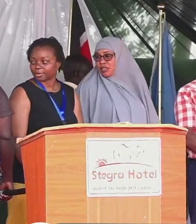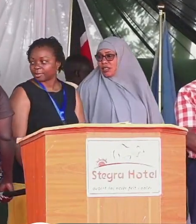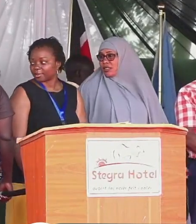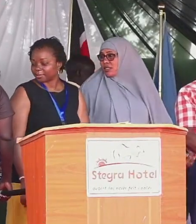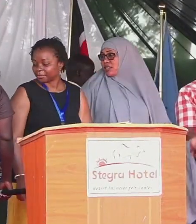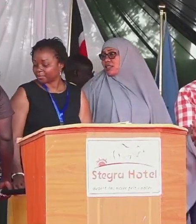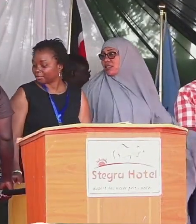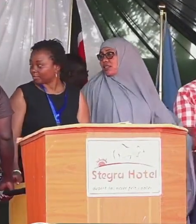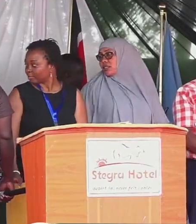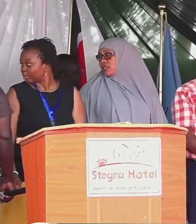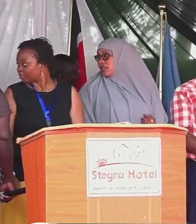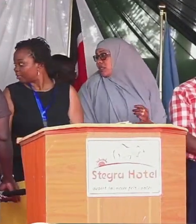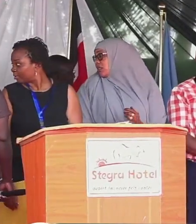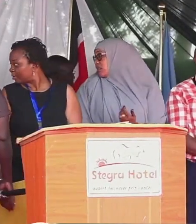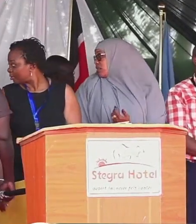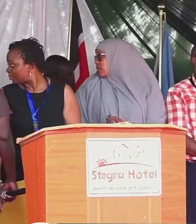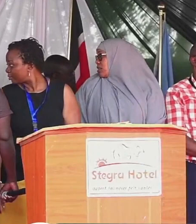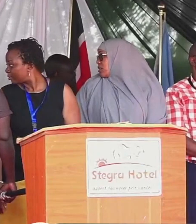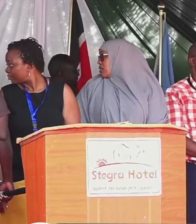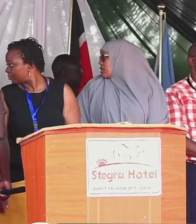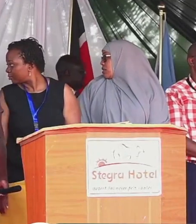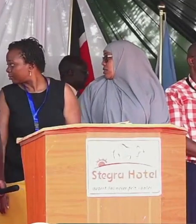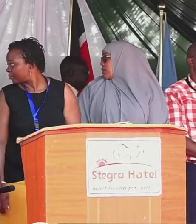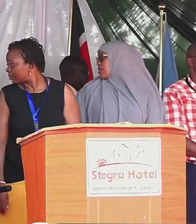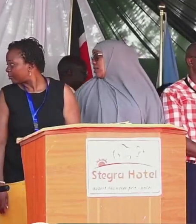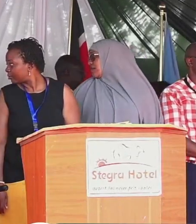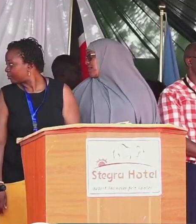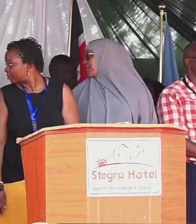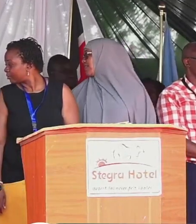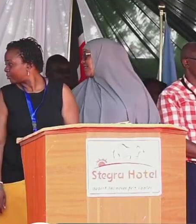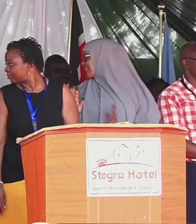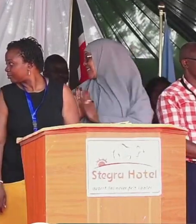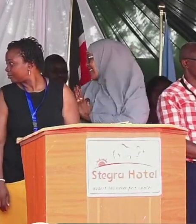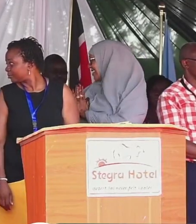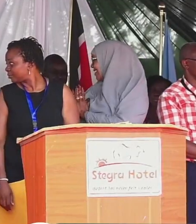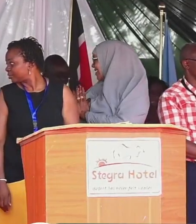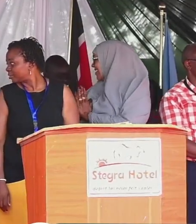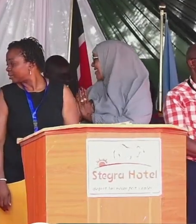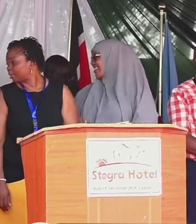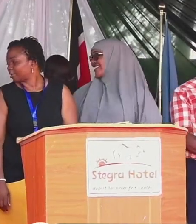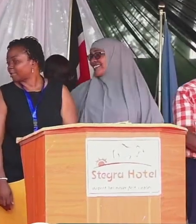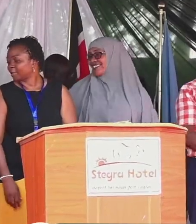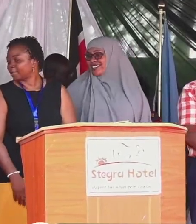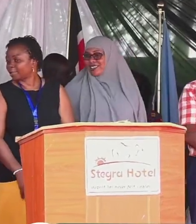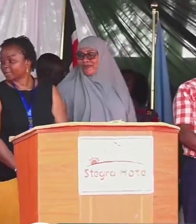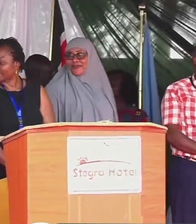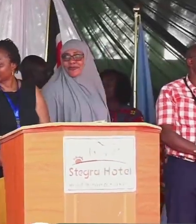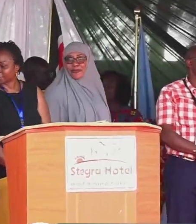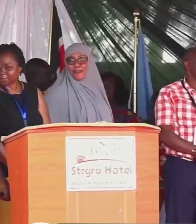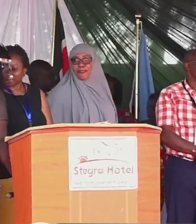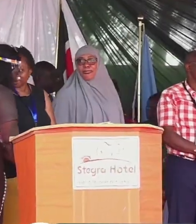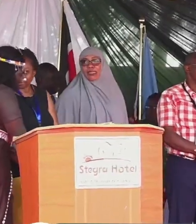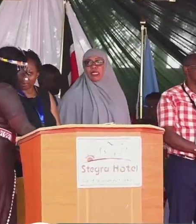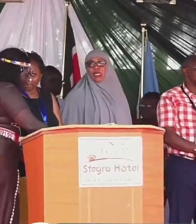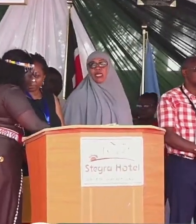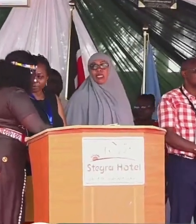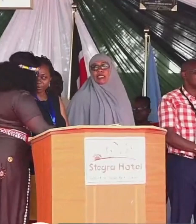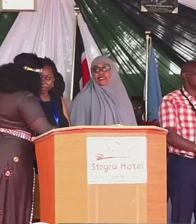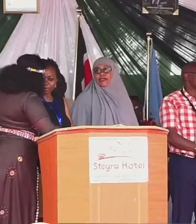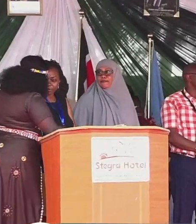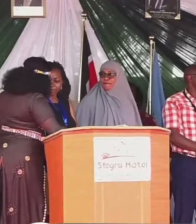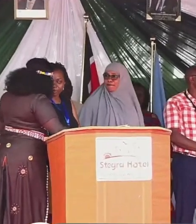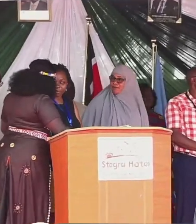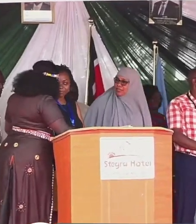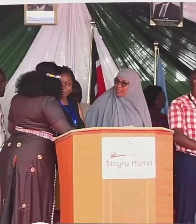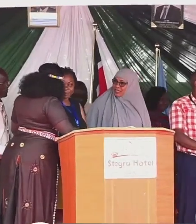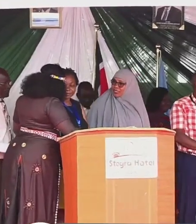neighbor who was with you on the plane is the one who took you to New York. I come a drunkard. I started to